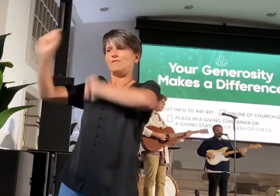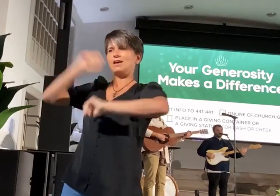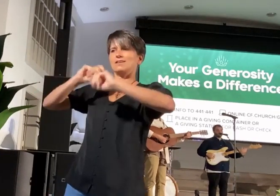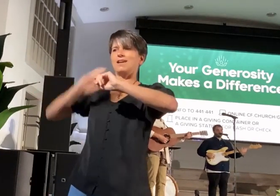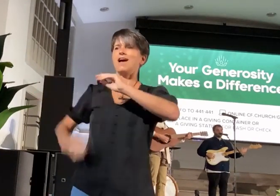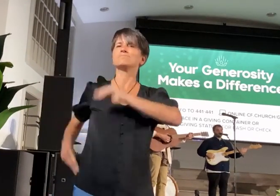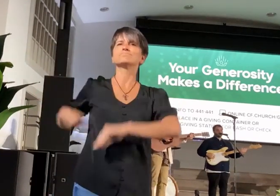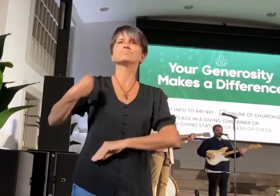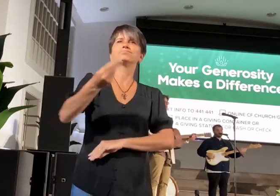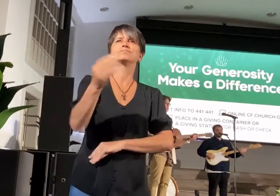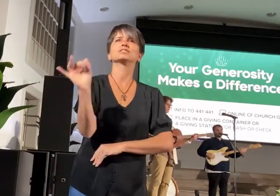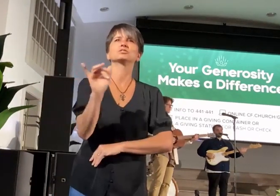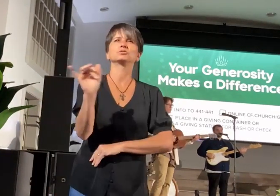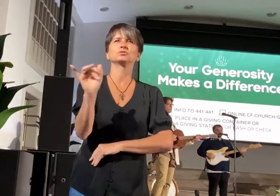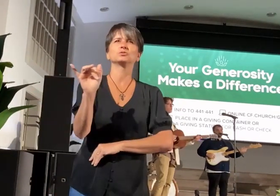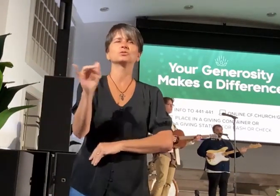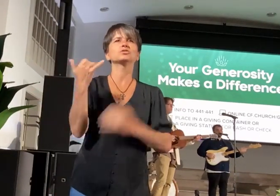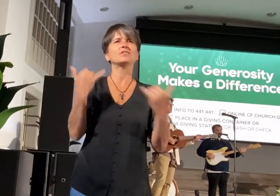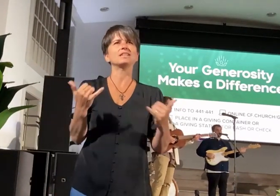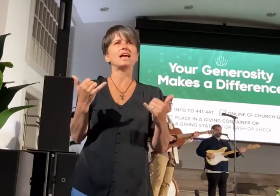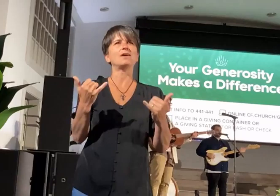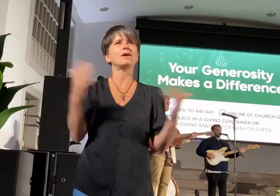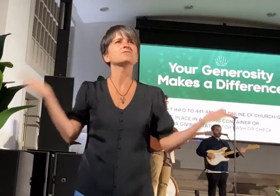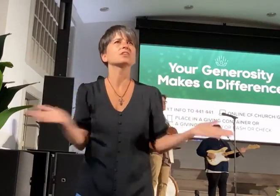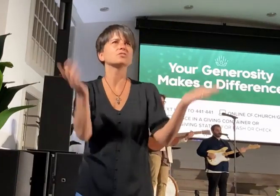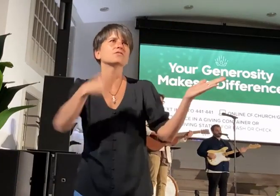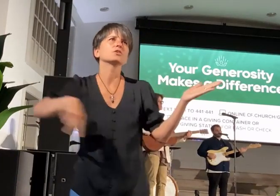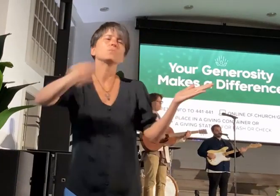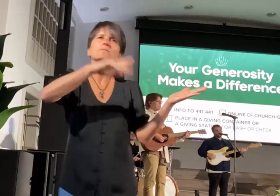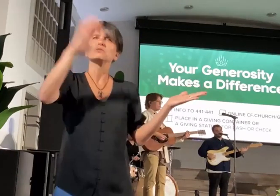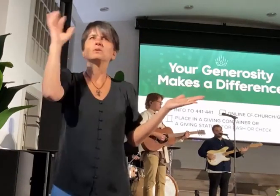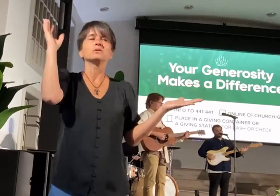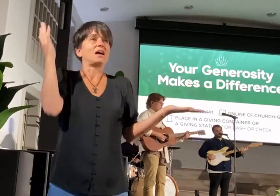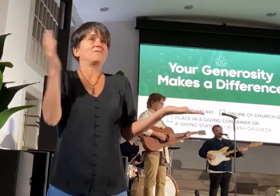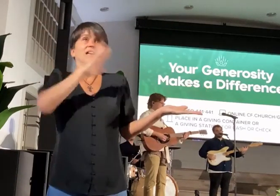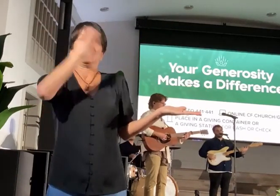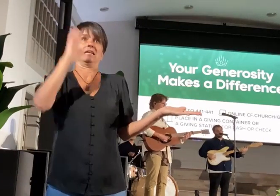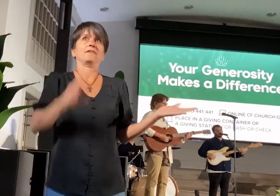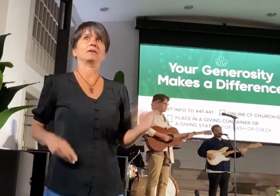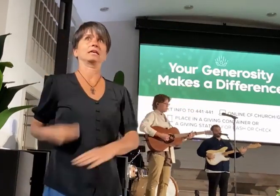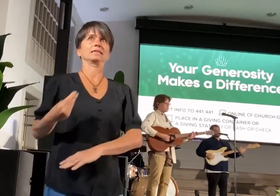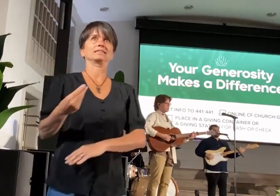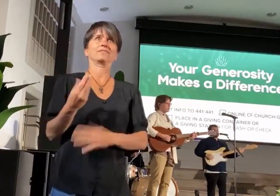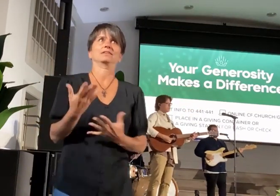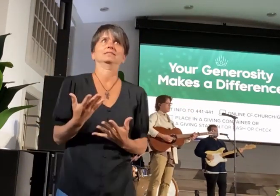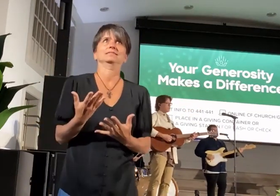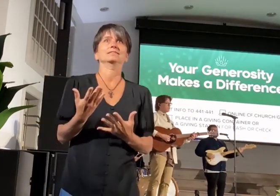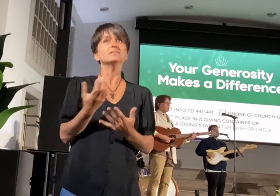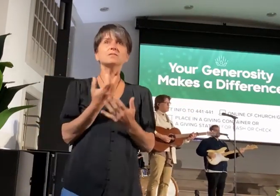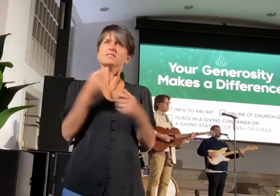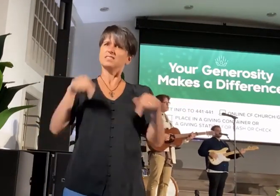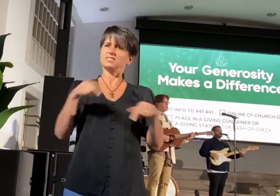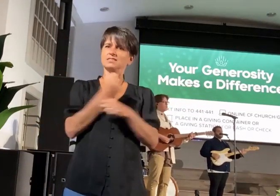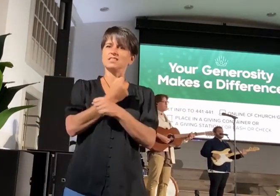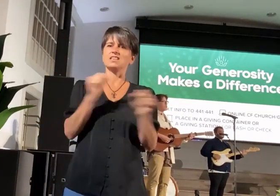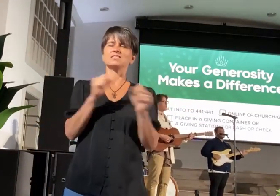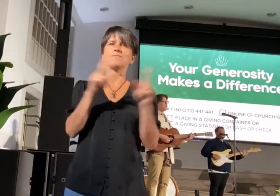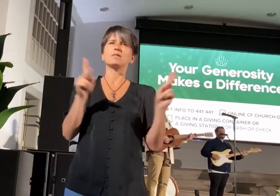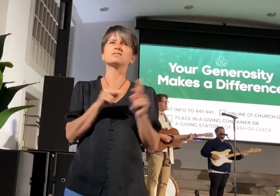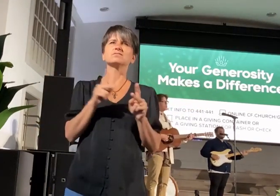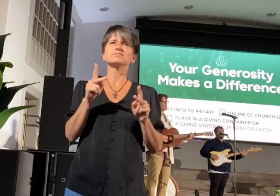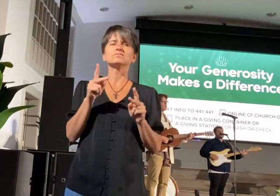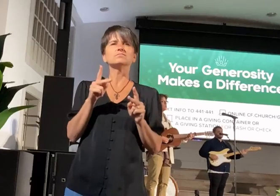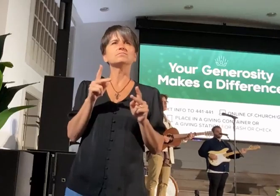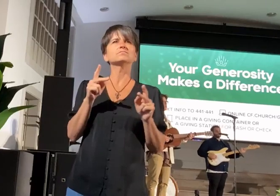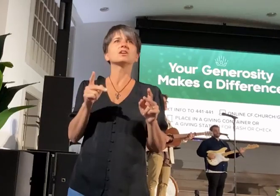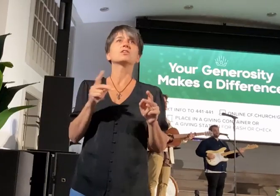my life. I want to encourage you to take a step today to give. Maybe you've never given at Christ Fellowship. This is a safe place to do that. We're here, again, like I said a few